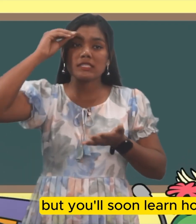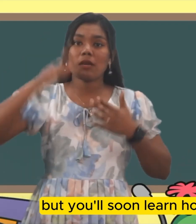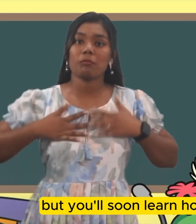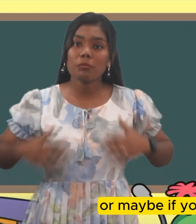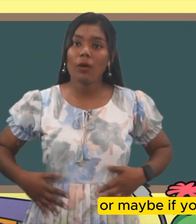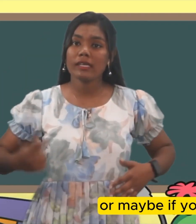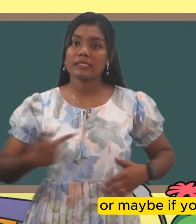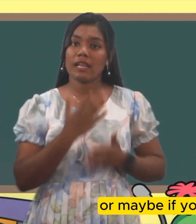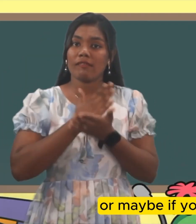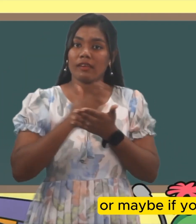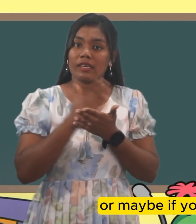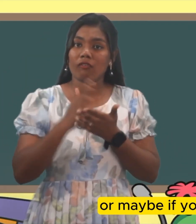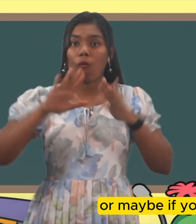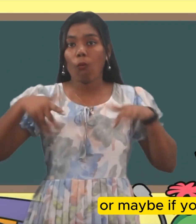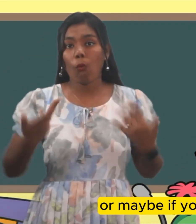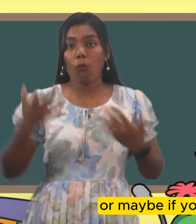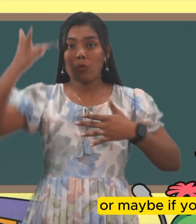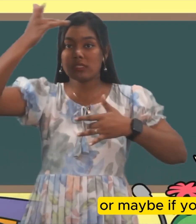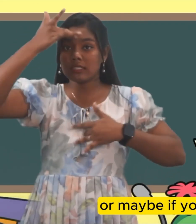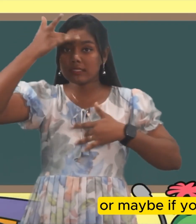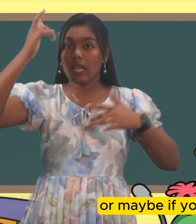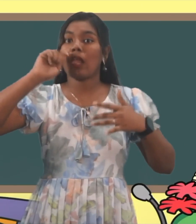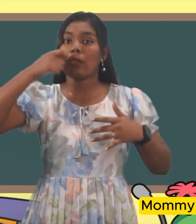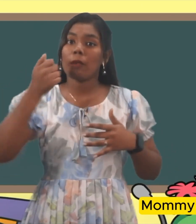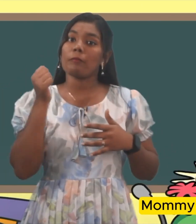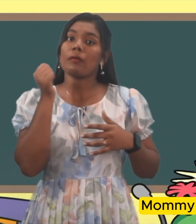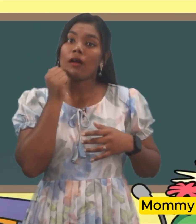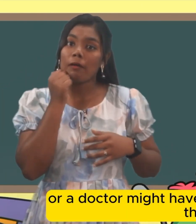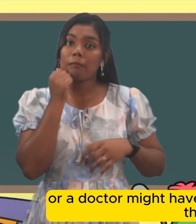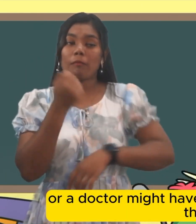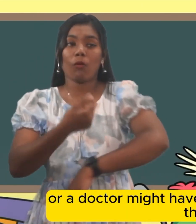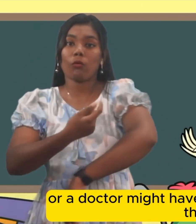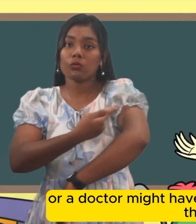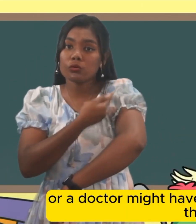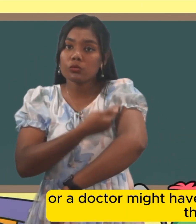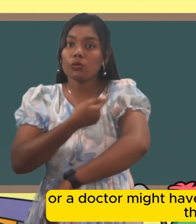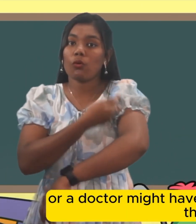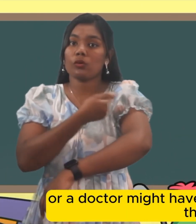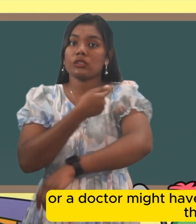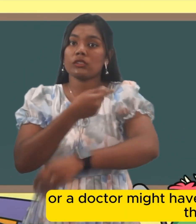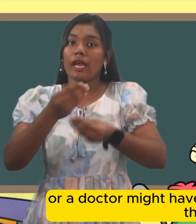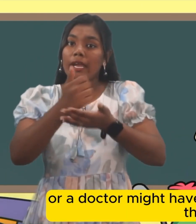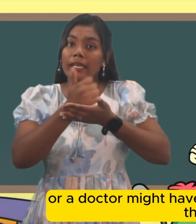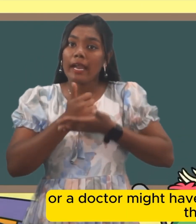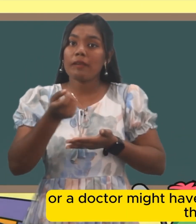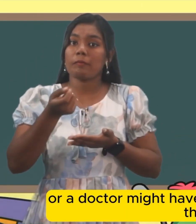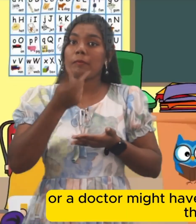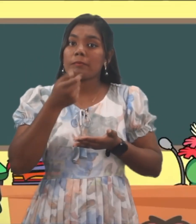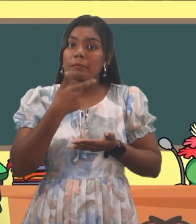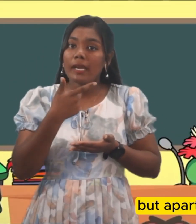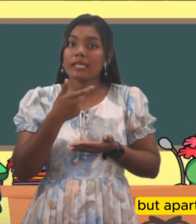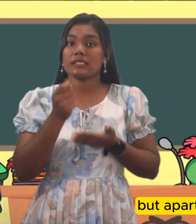yourself or maybe if you're sick or sore mommy or daddy or a doctor might have to put some medicine